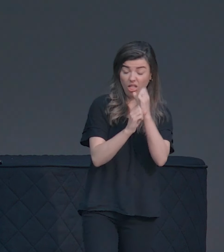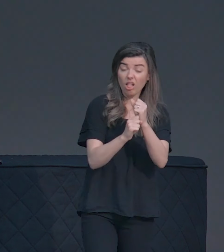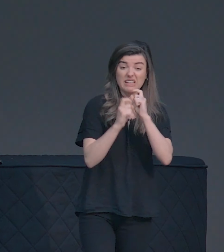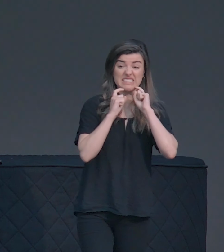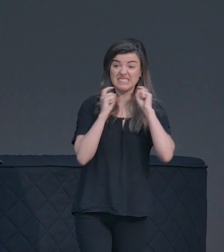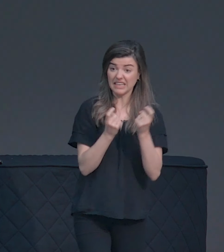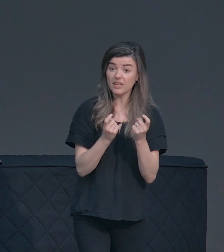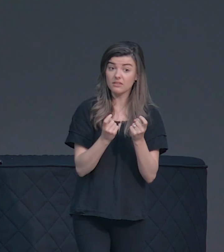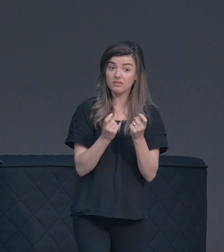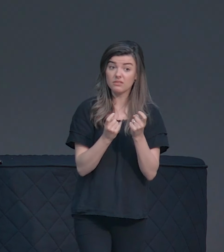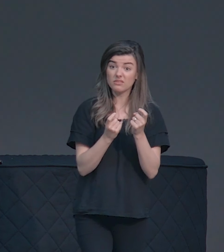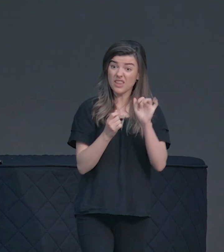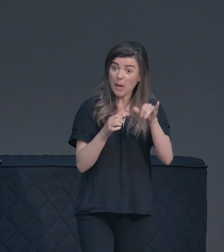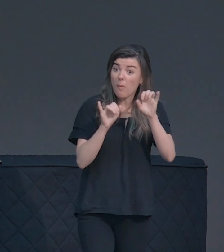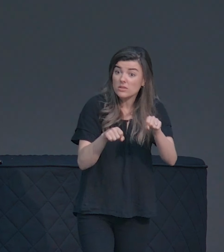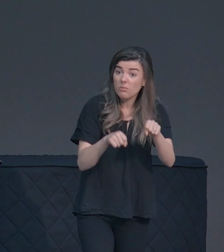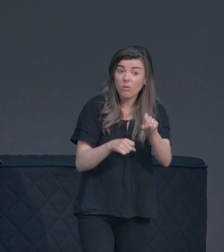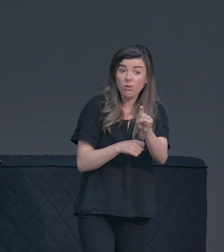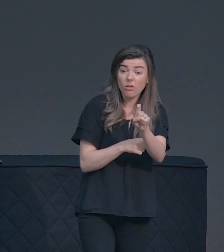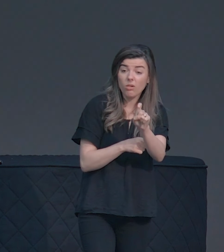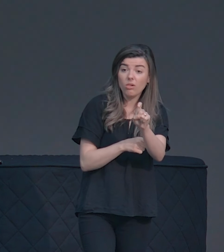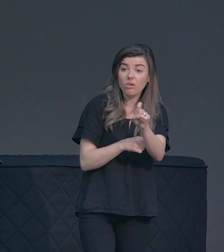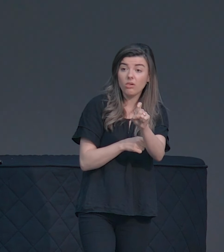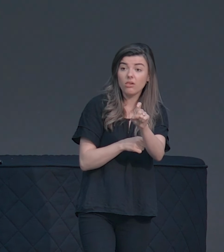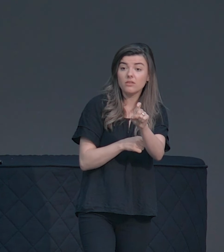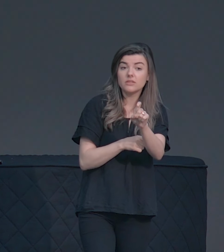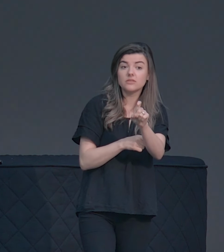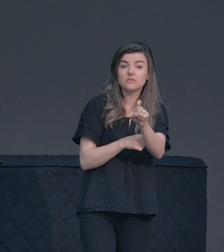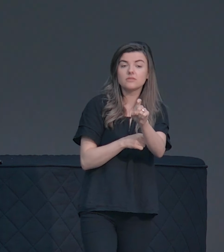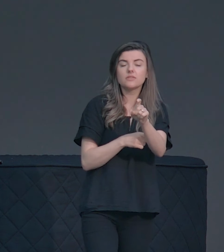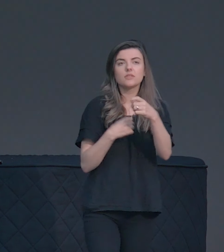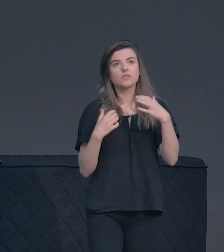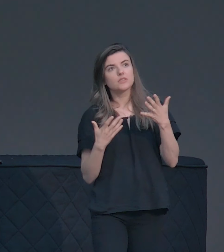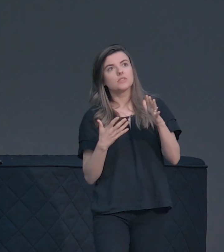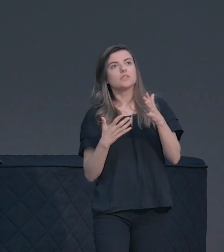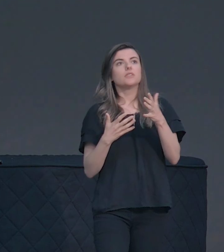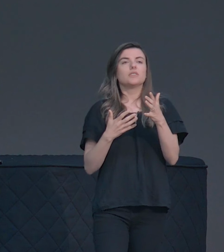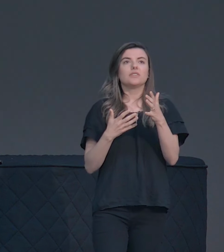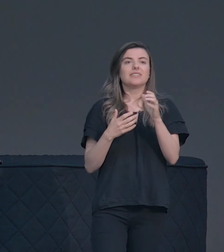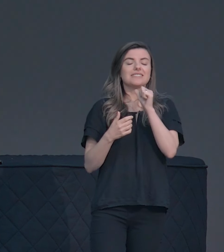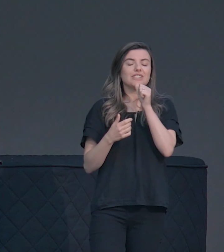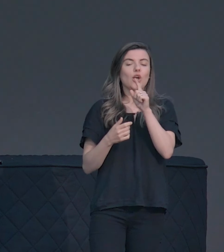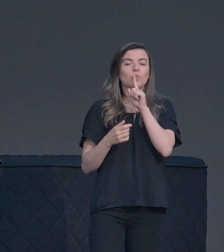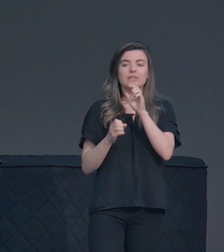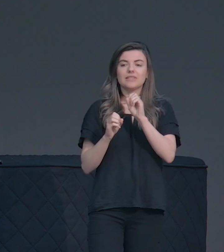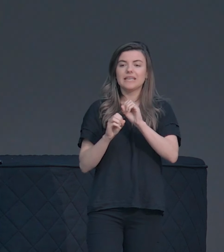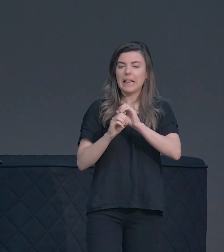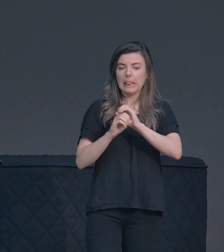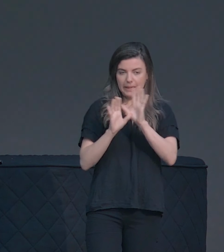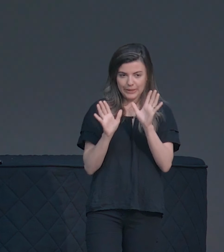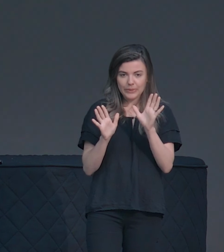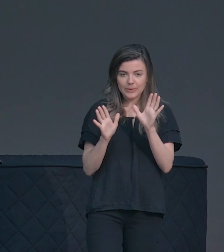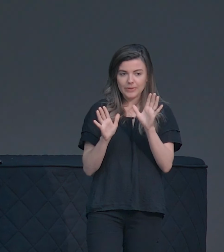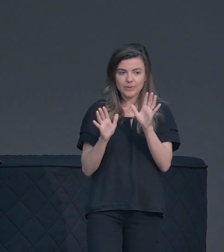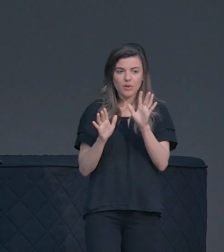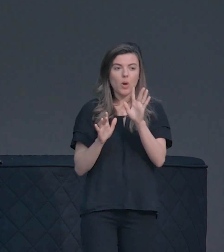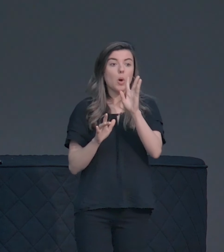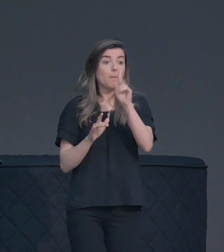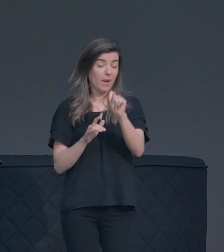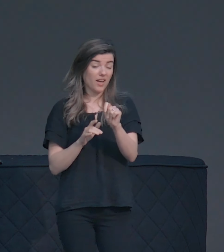temptation and sinned? Well, this answer becomes a little bit less clear. But what this